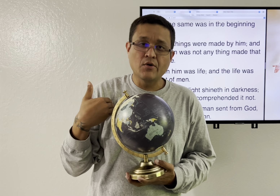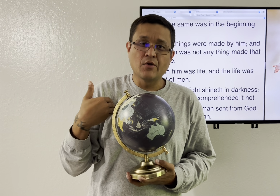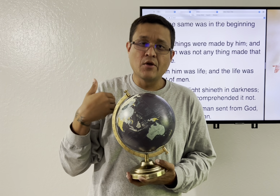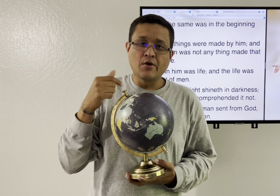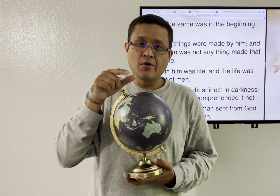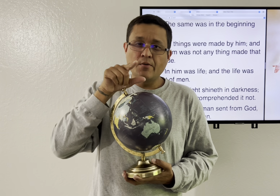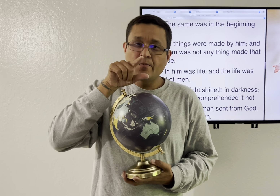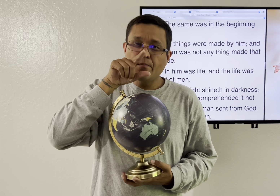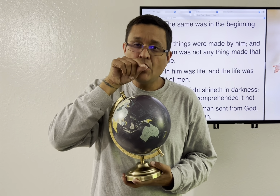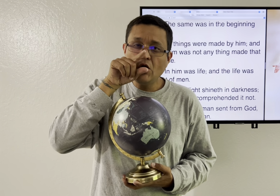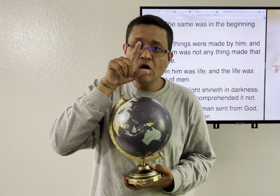All the animals.